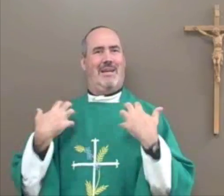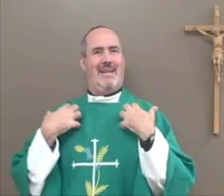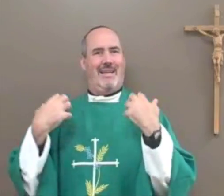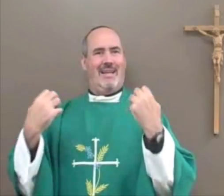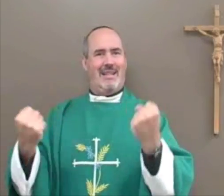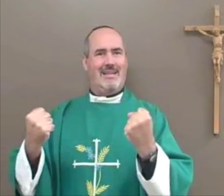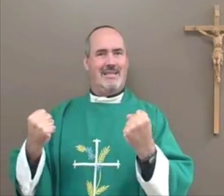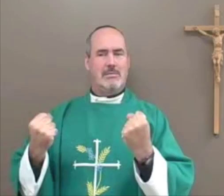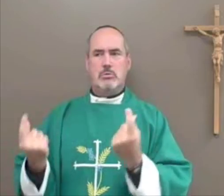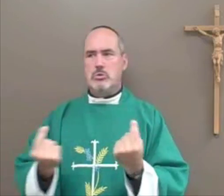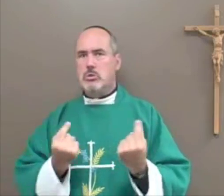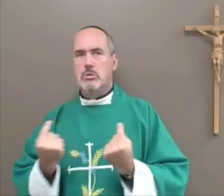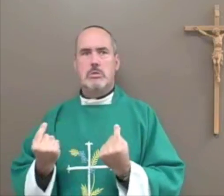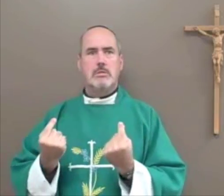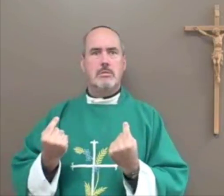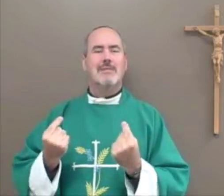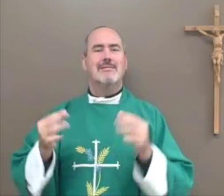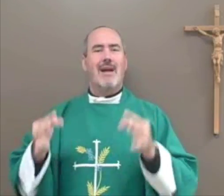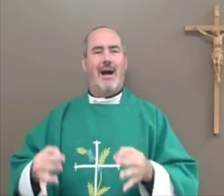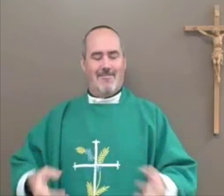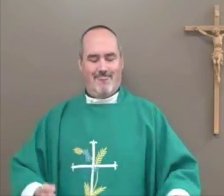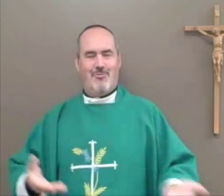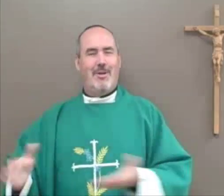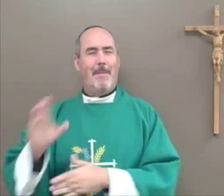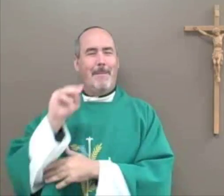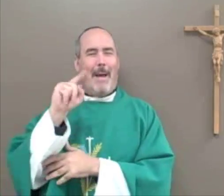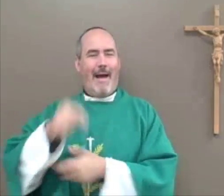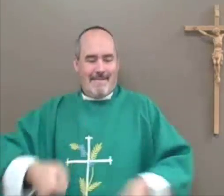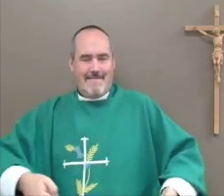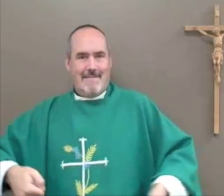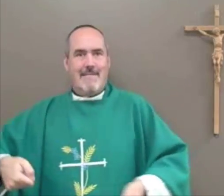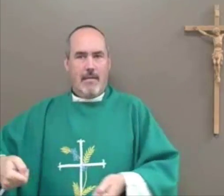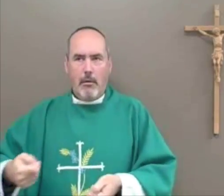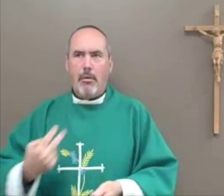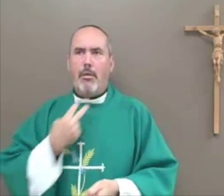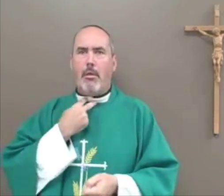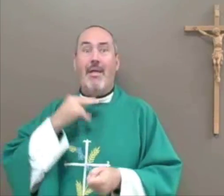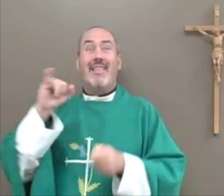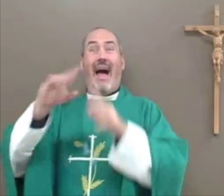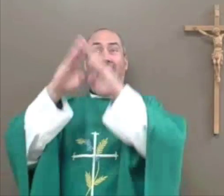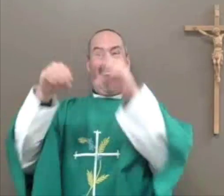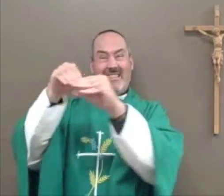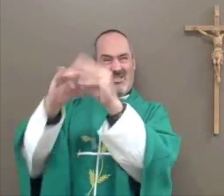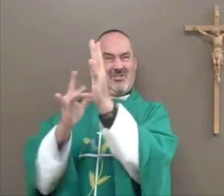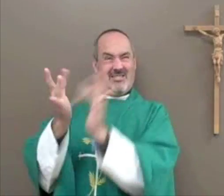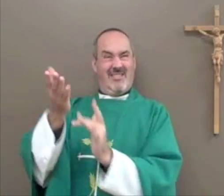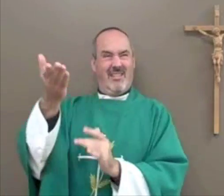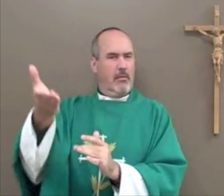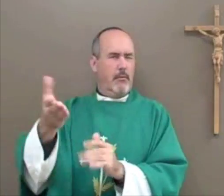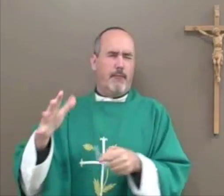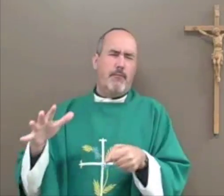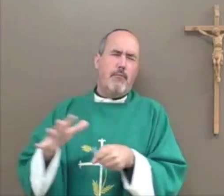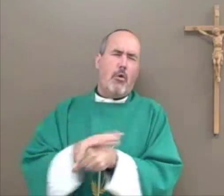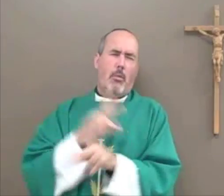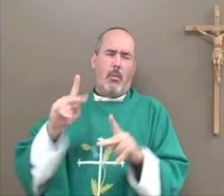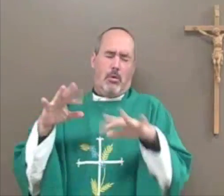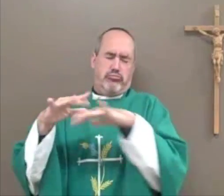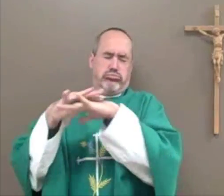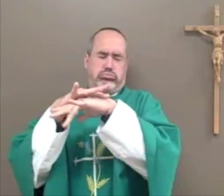really wanted to see him healed. They didn't quite know what to do, so they got the idea that they would drag him on that mat to a place or a